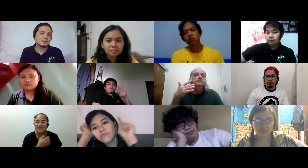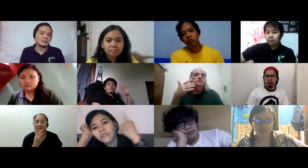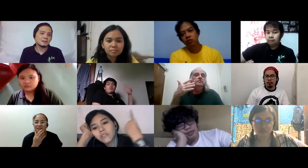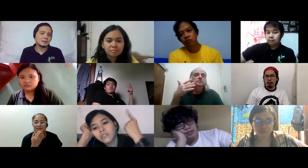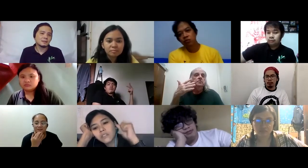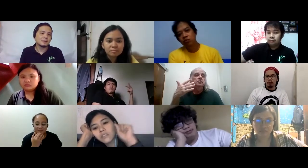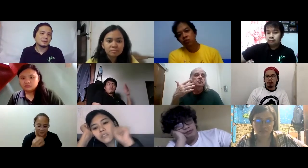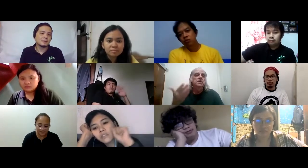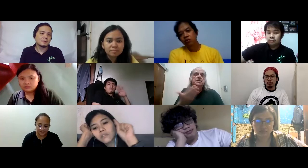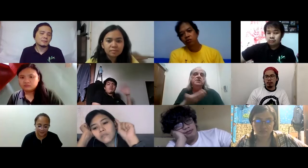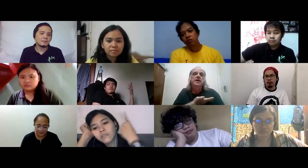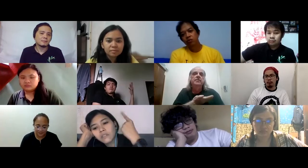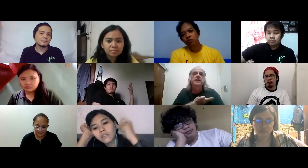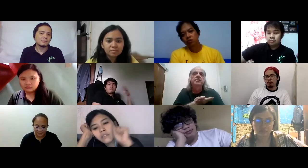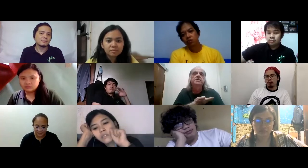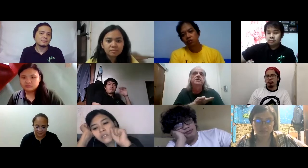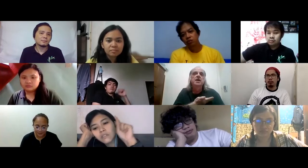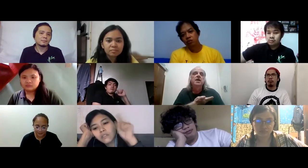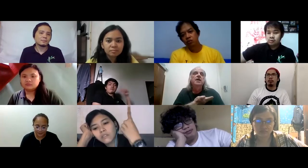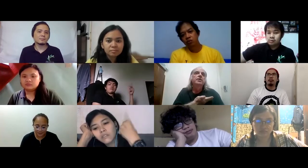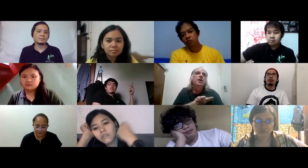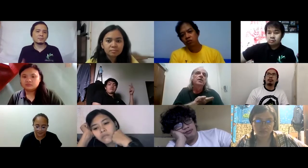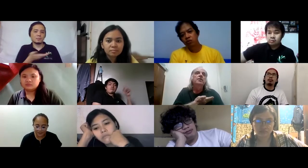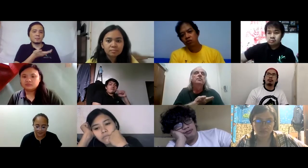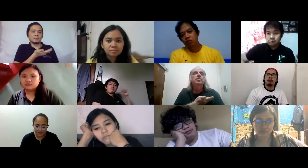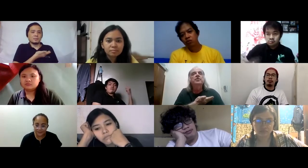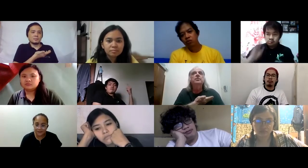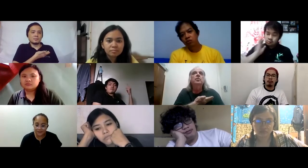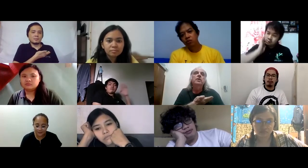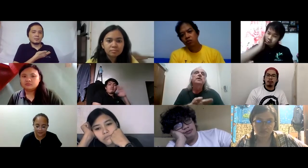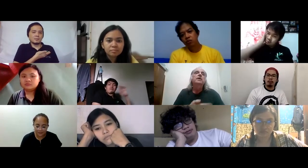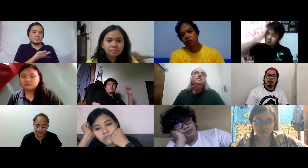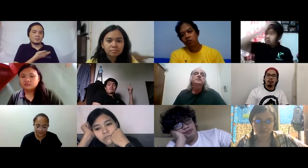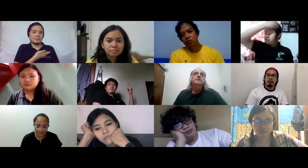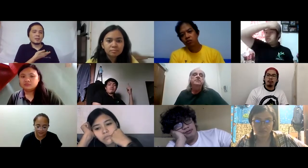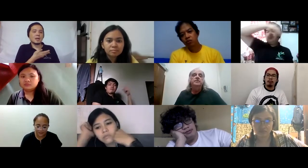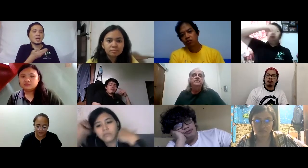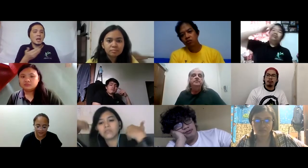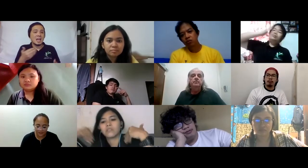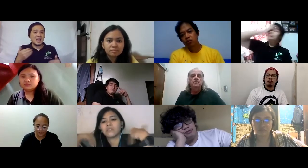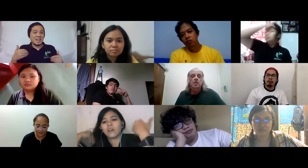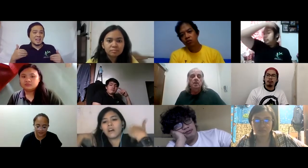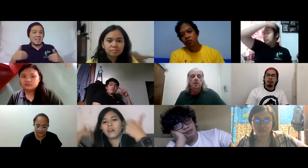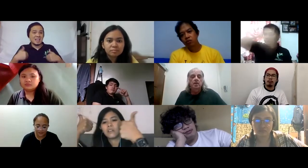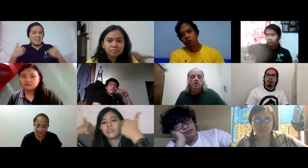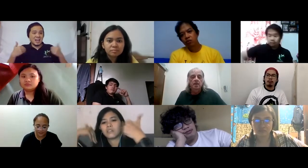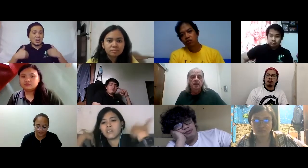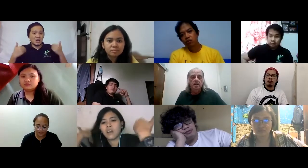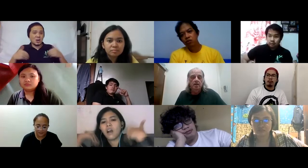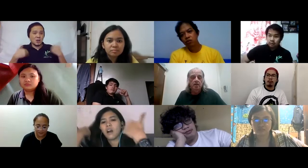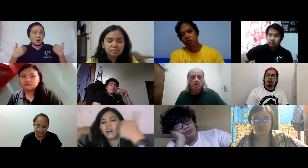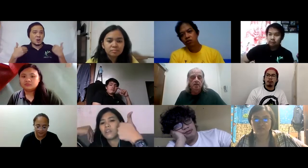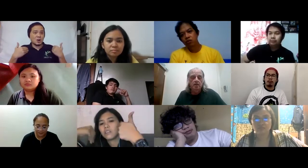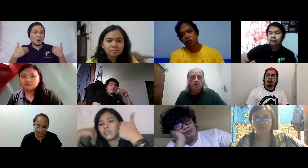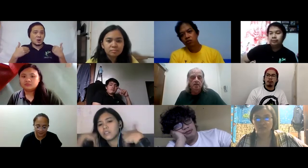And this sign means younger brother or younger sister.